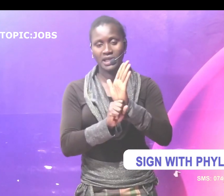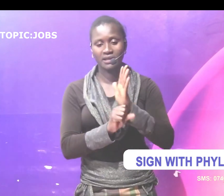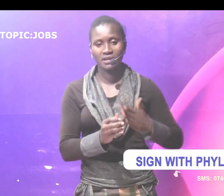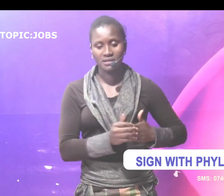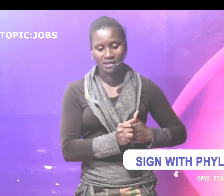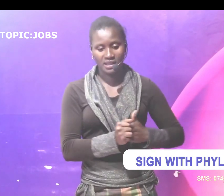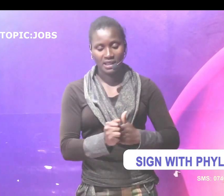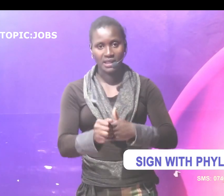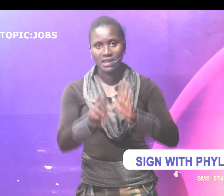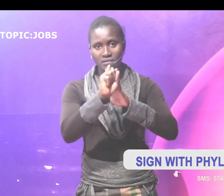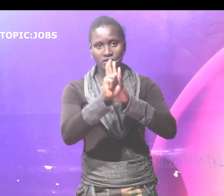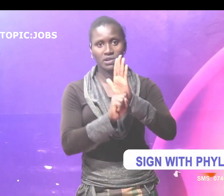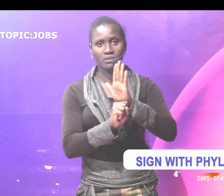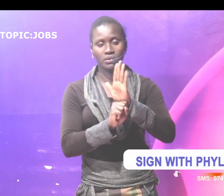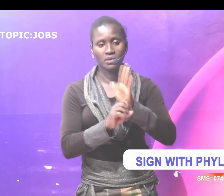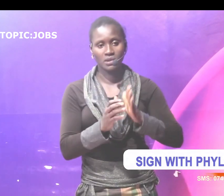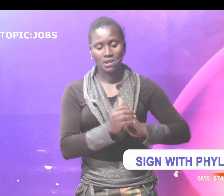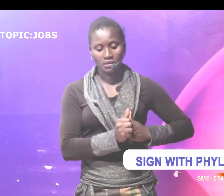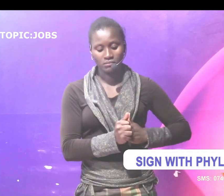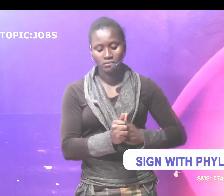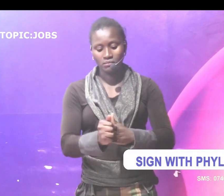this. Leadership.